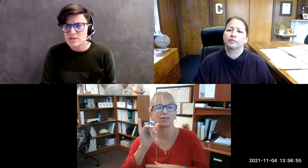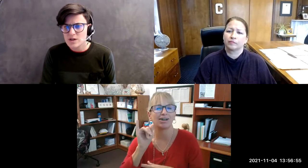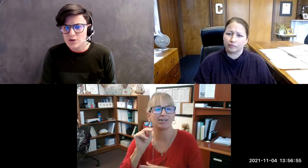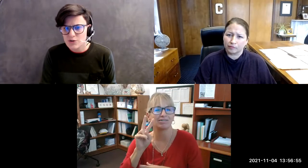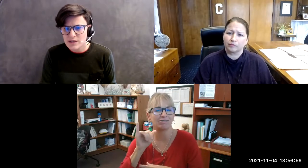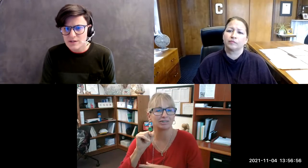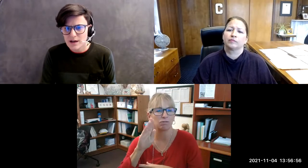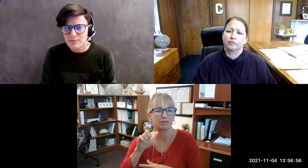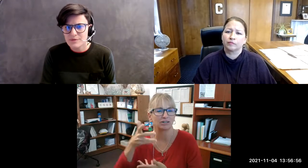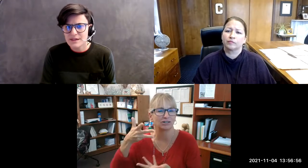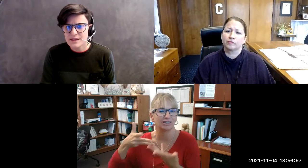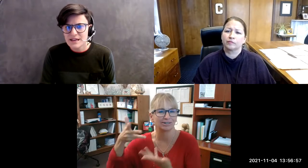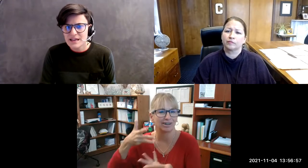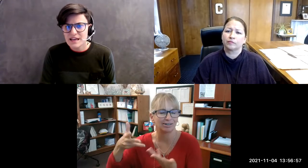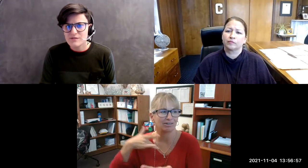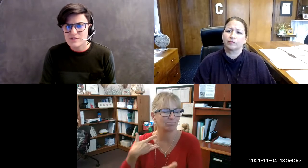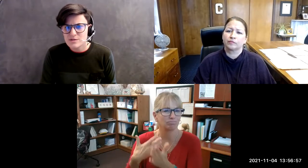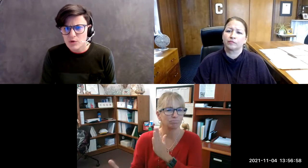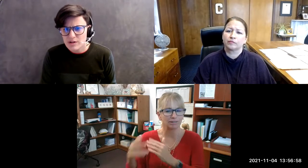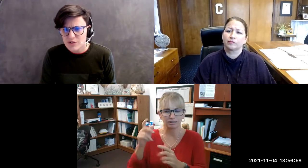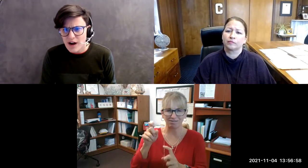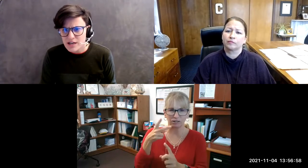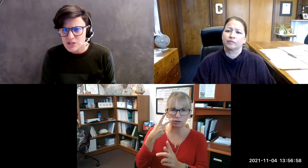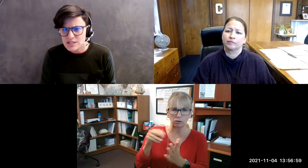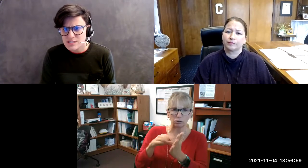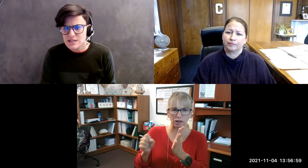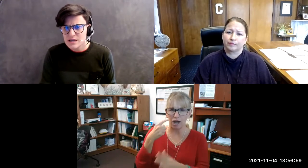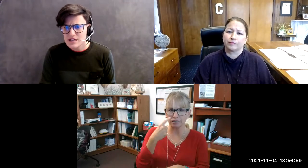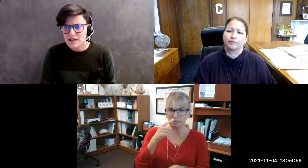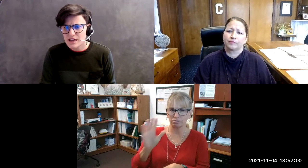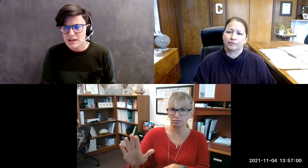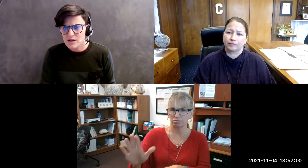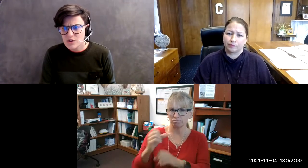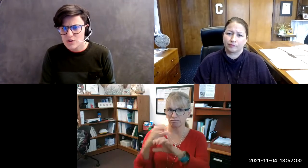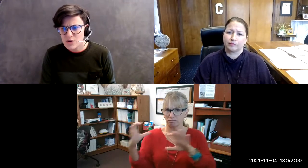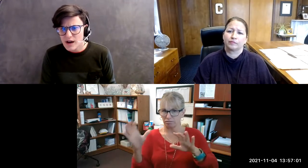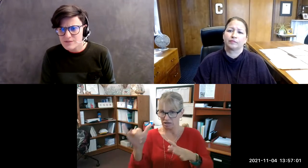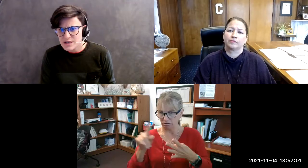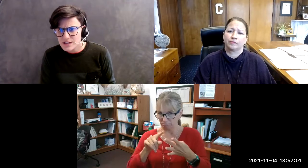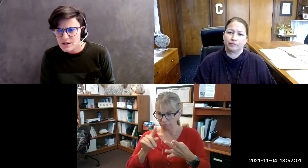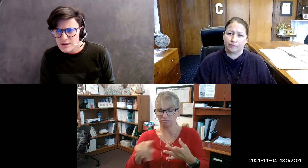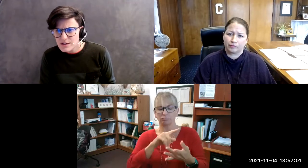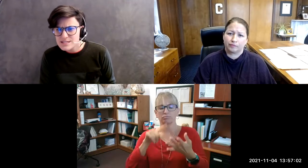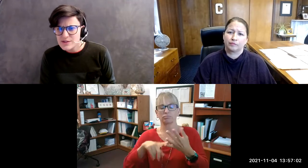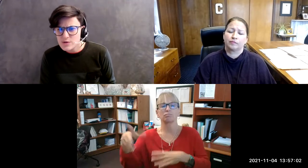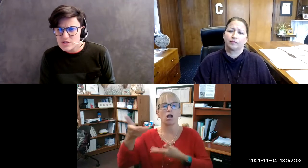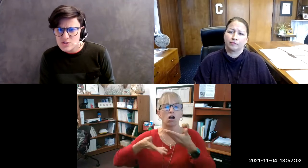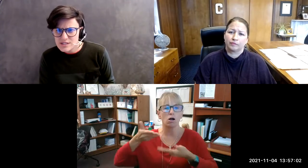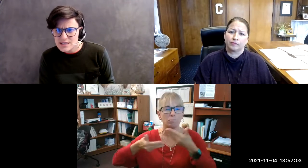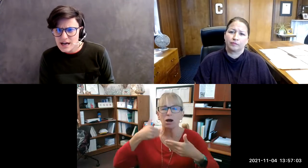on curriculum, invisible interactions that you have to see through the student's